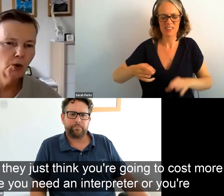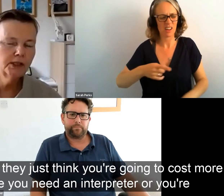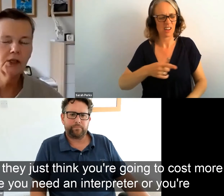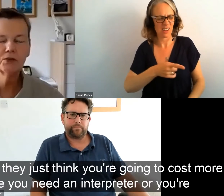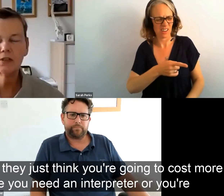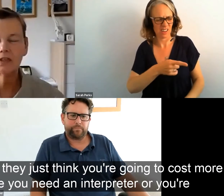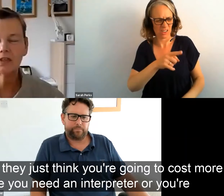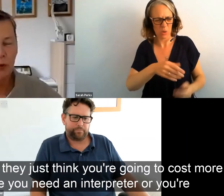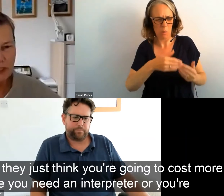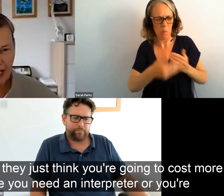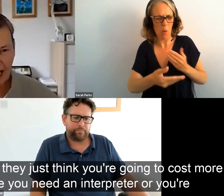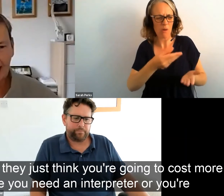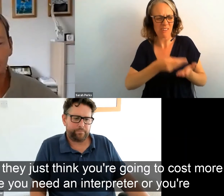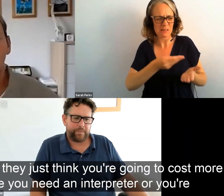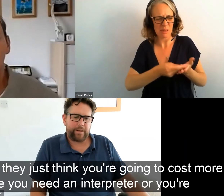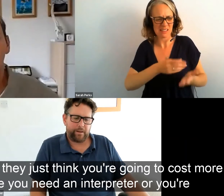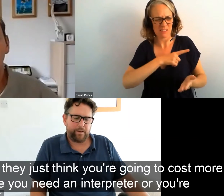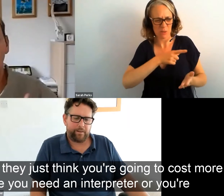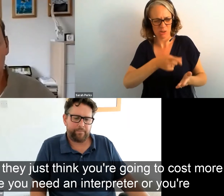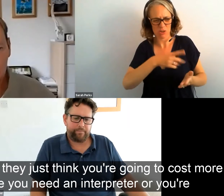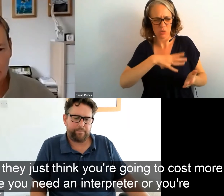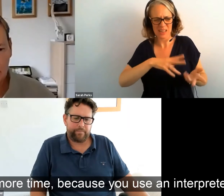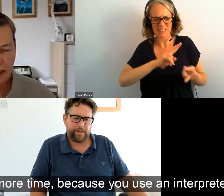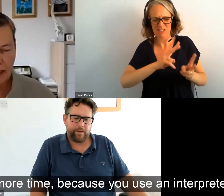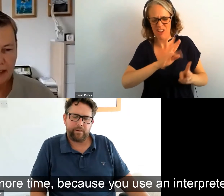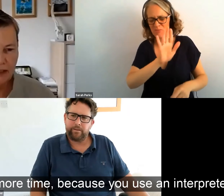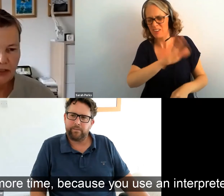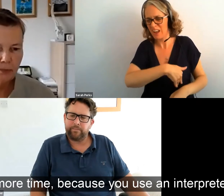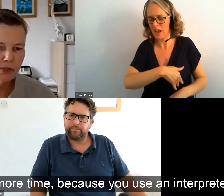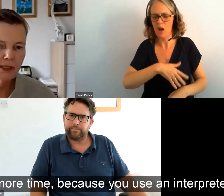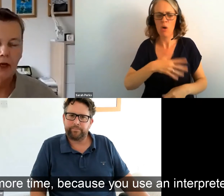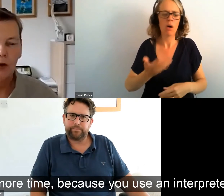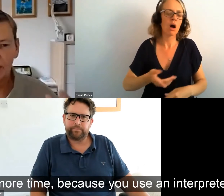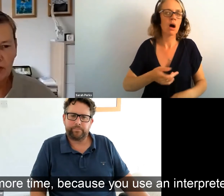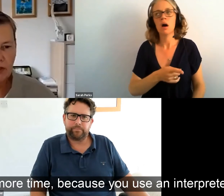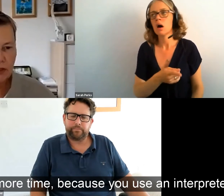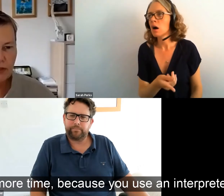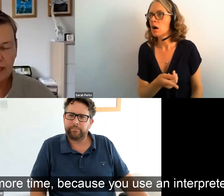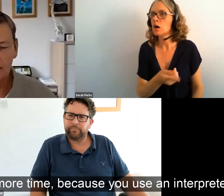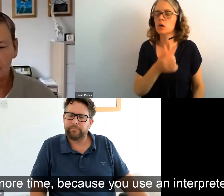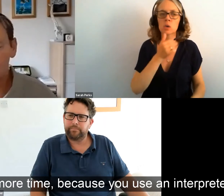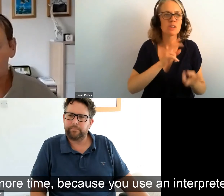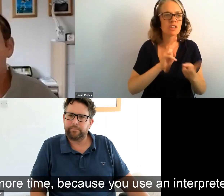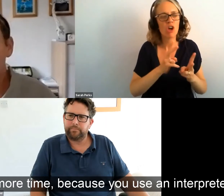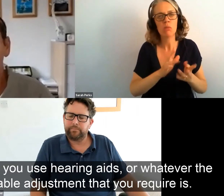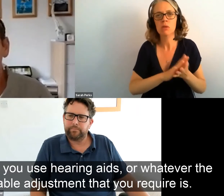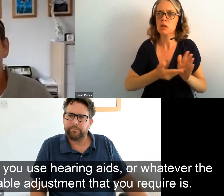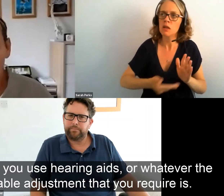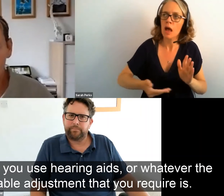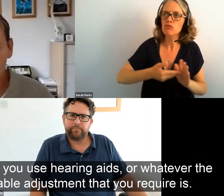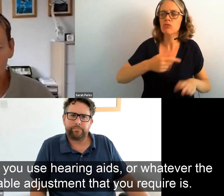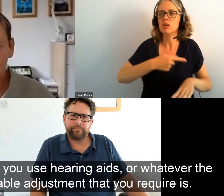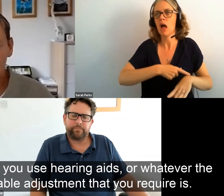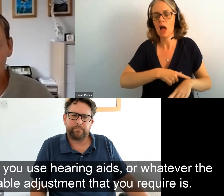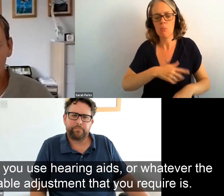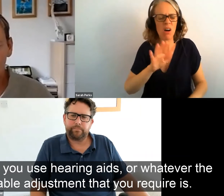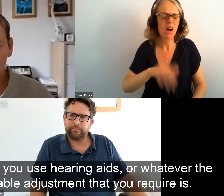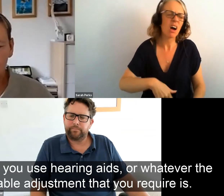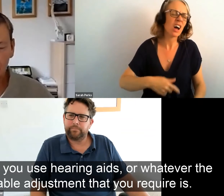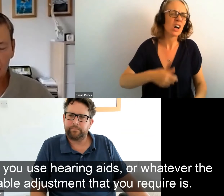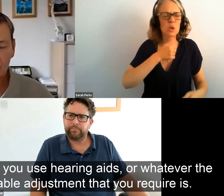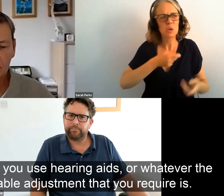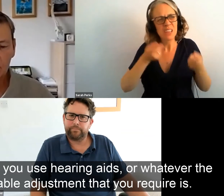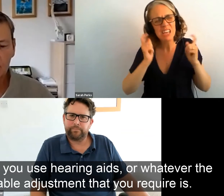more because you need an interpreter, or you're going to take more time because you use an interpreter, or because you use hearing aids, or whatever